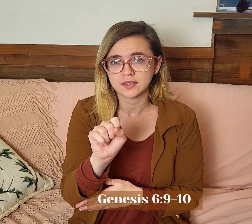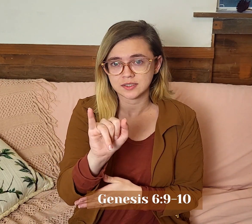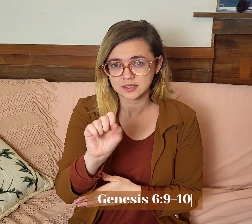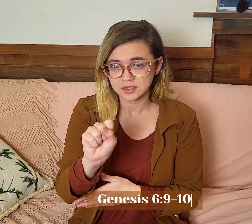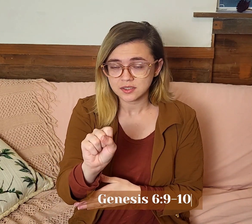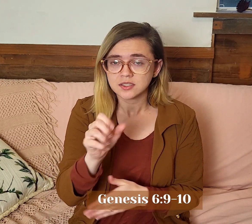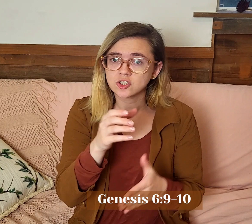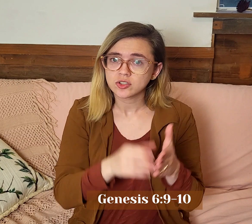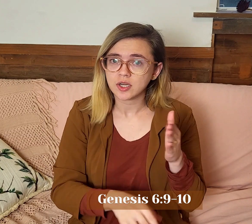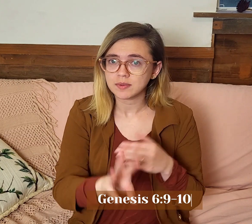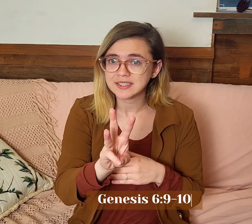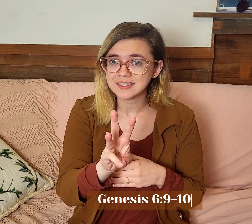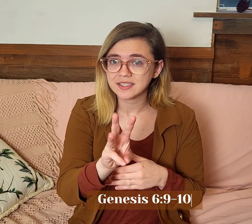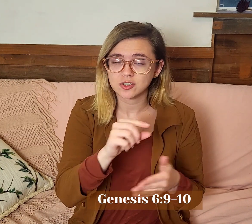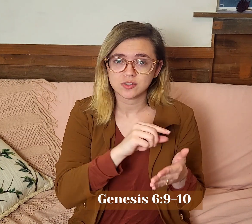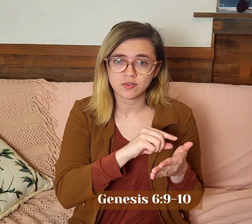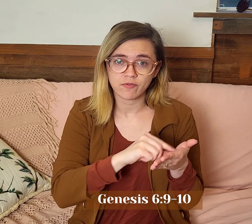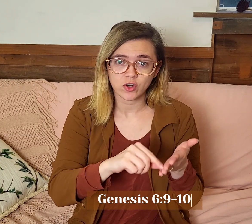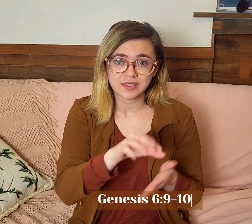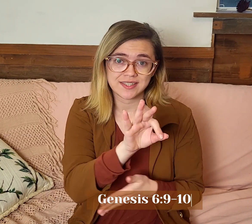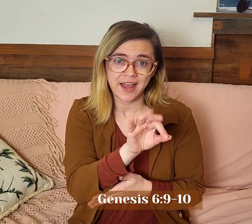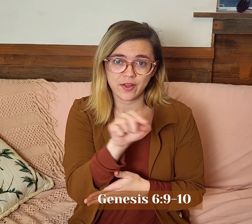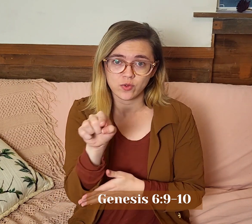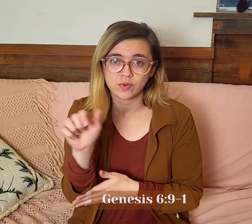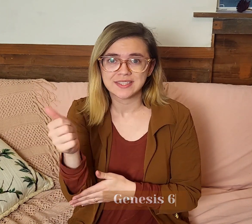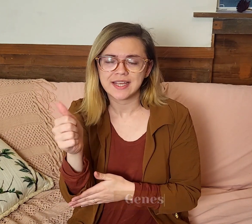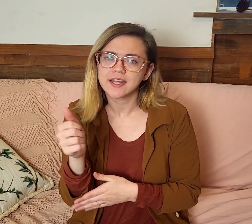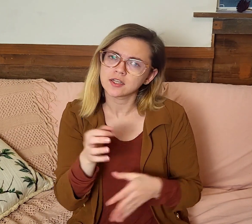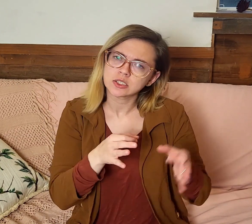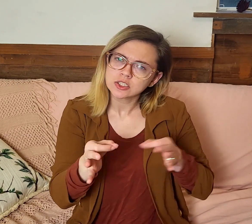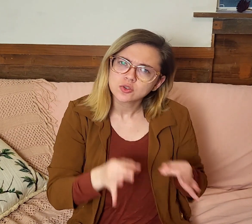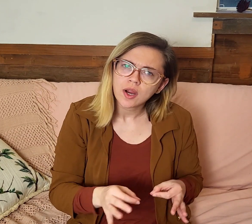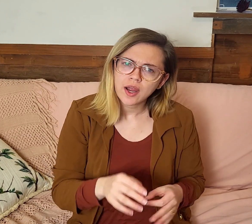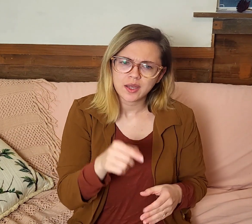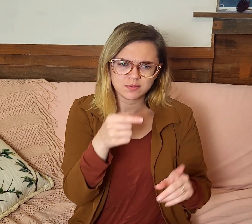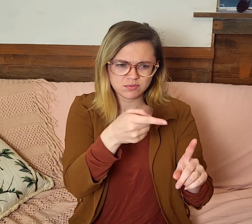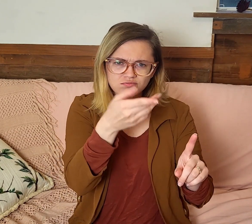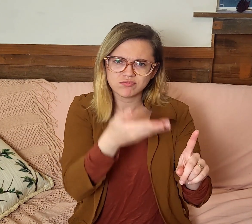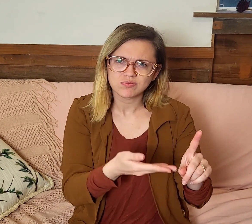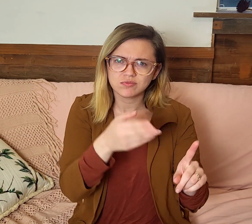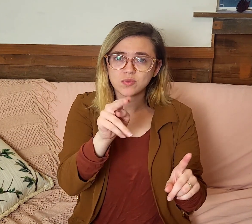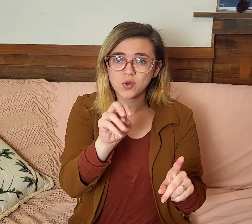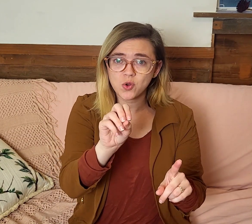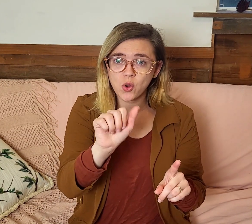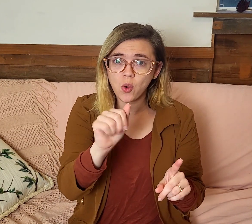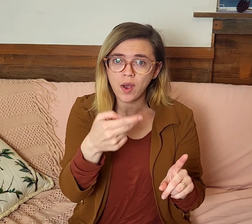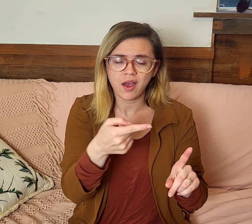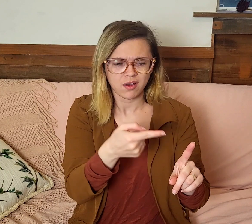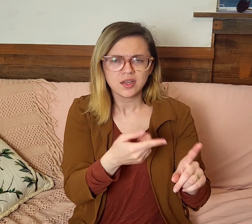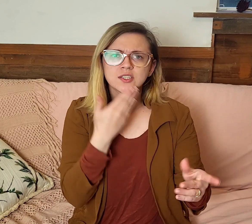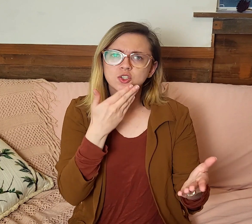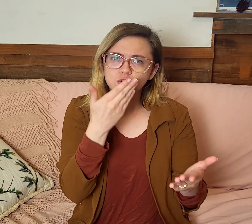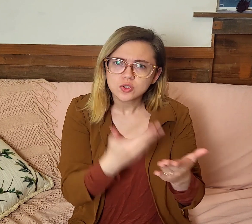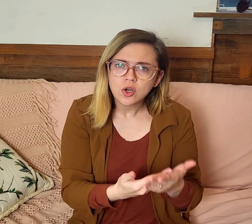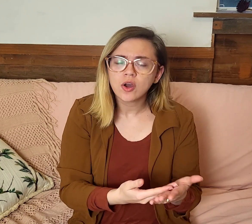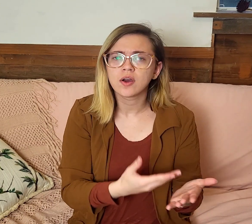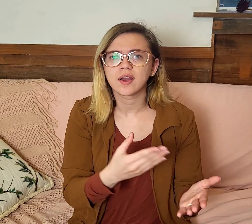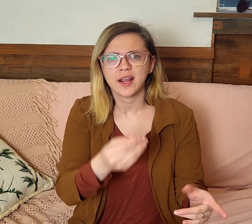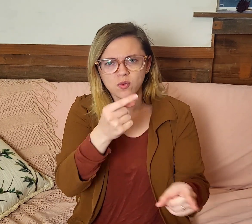chapter 6, verses 9 through 10. But it describes Noah as being a good and